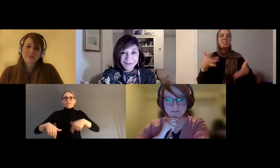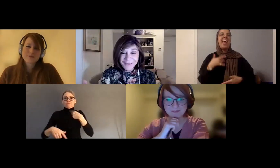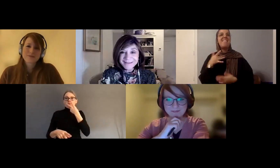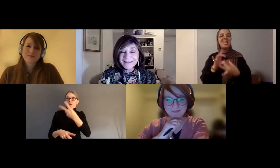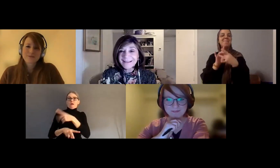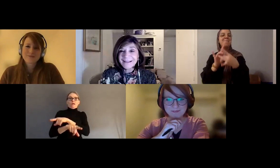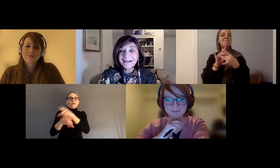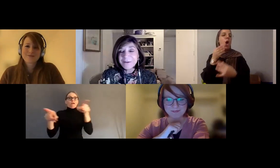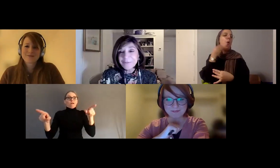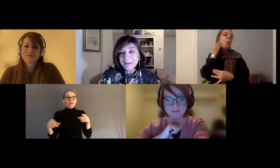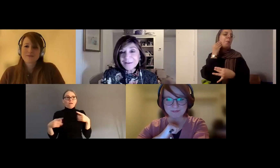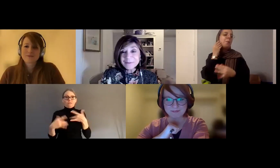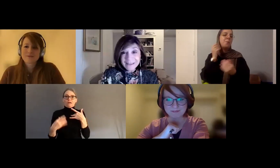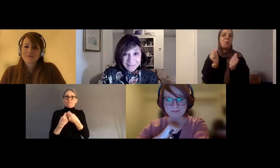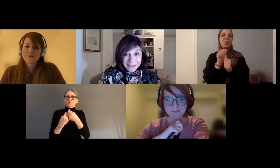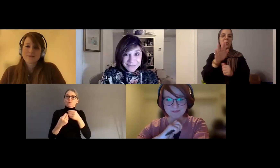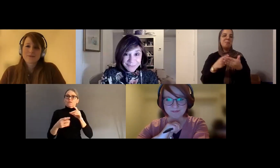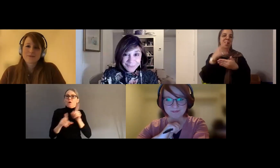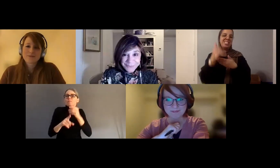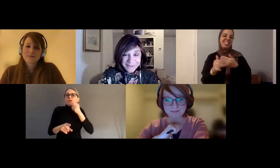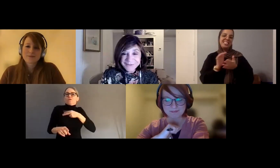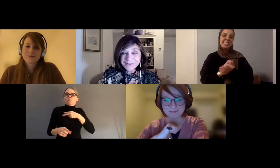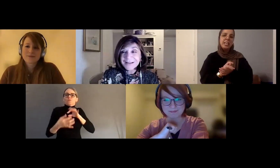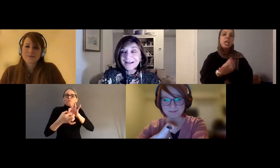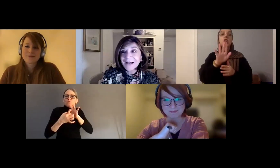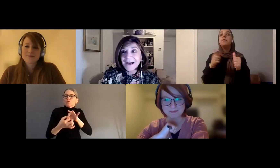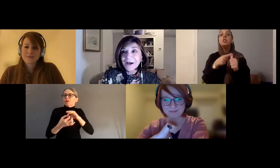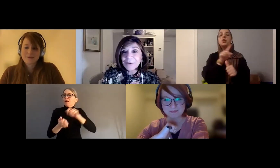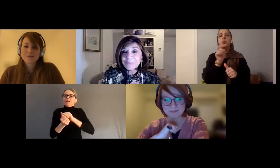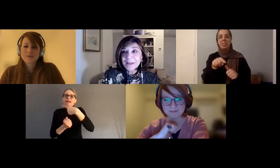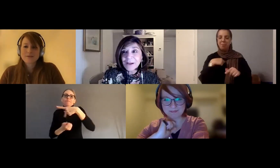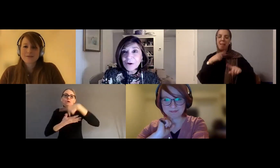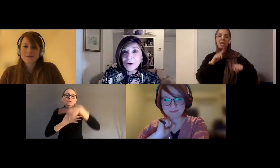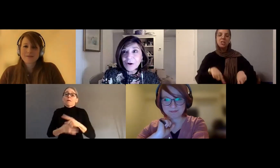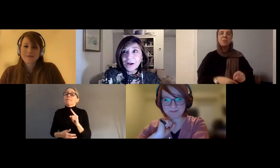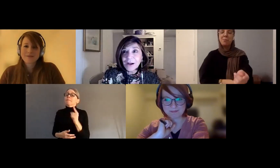your project. But let me get to your first question.